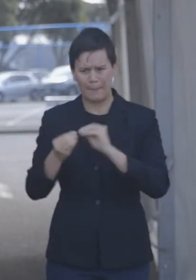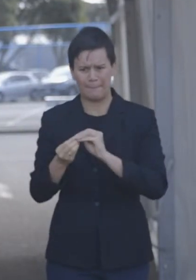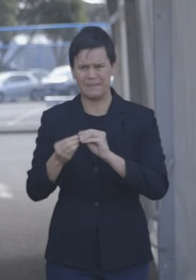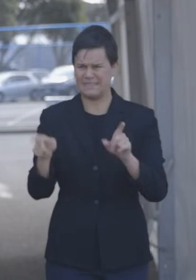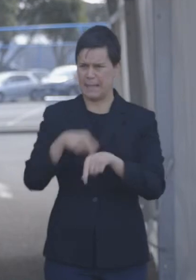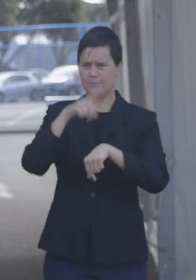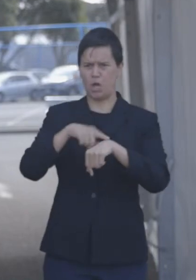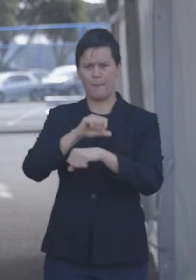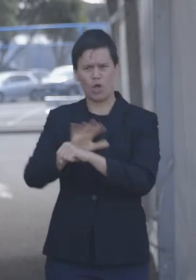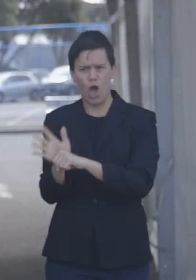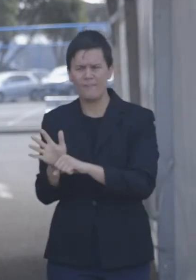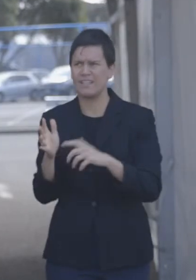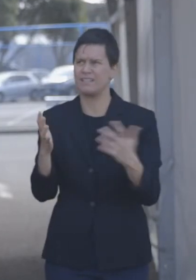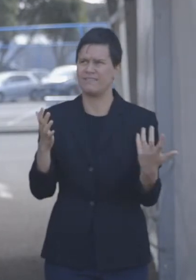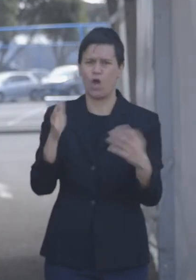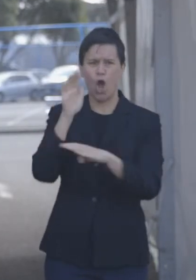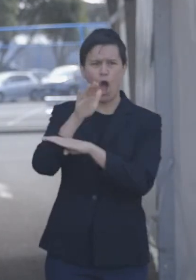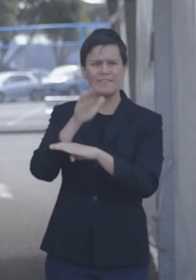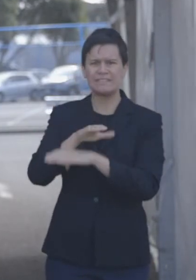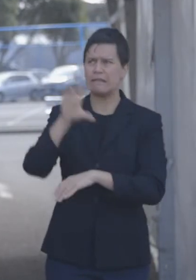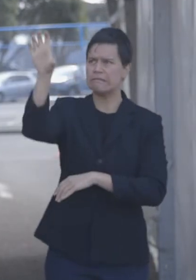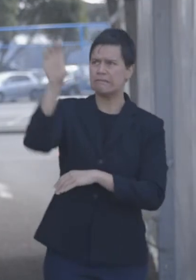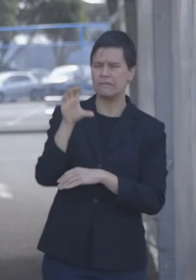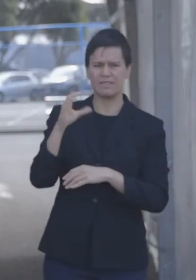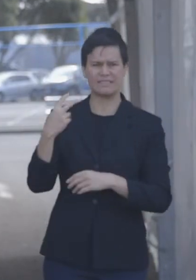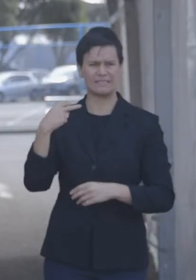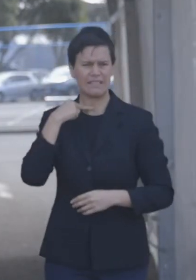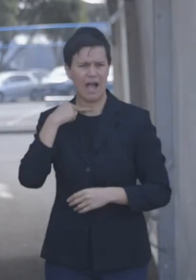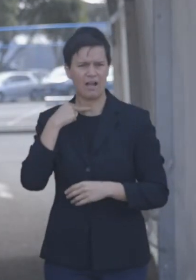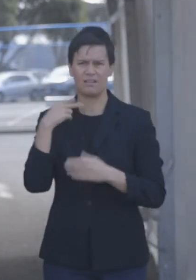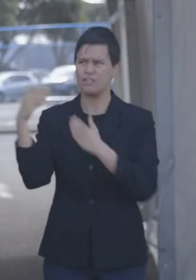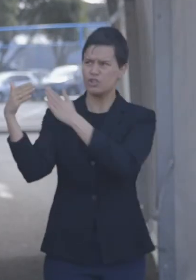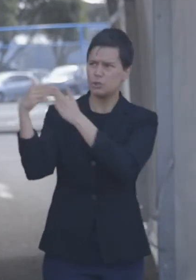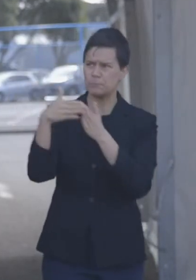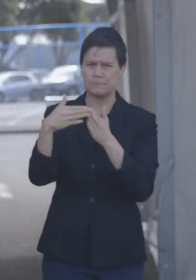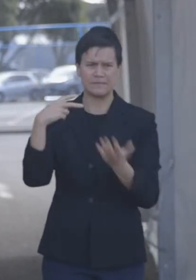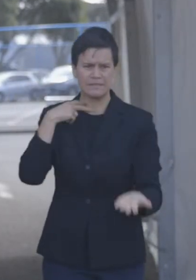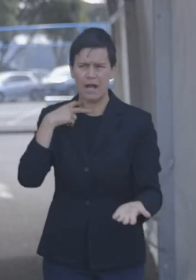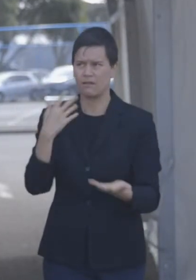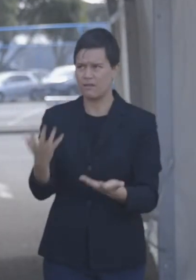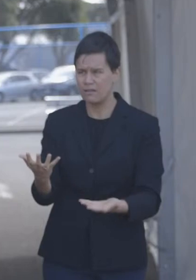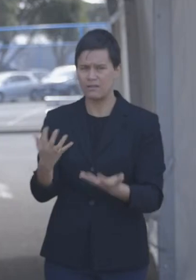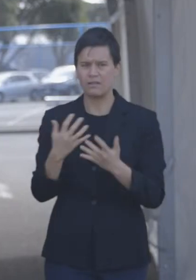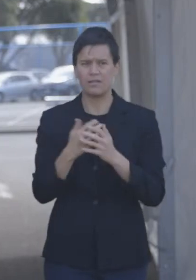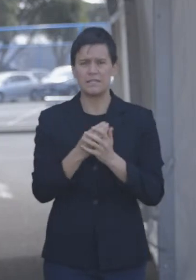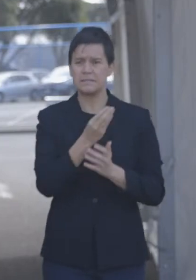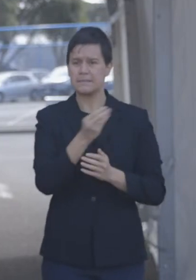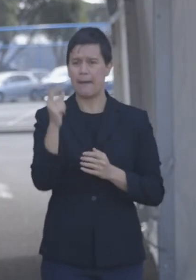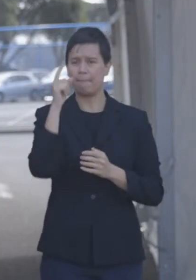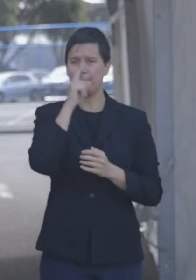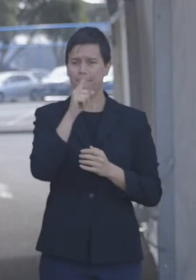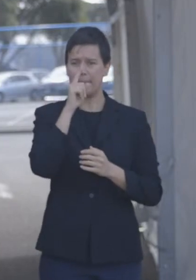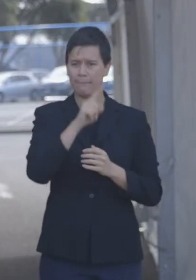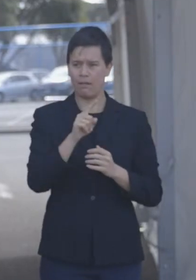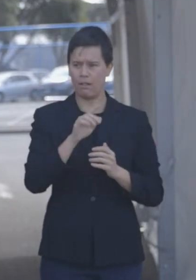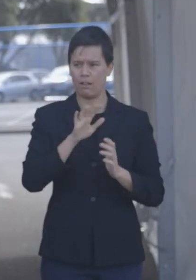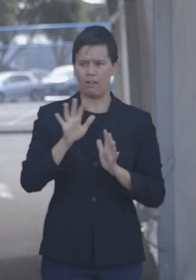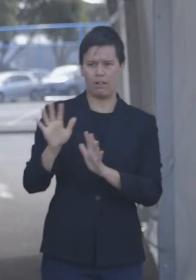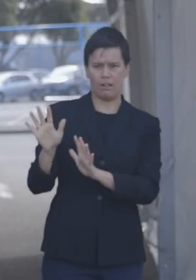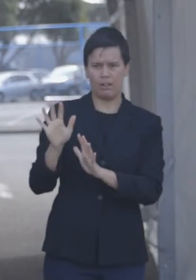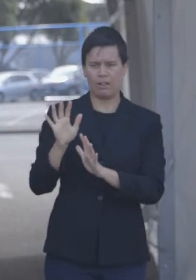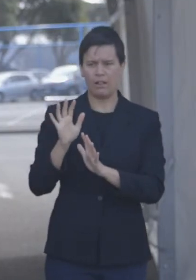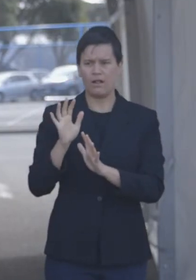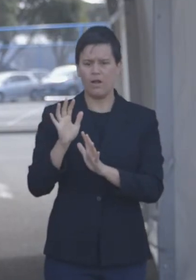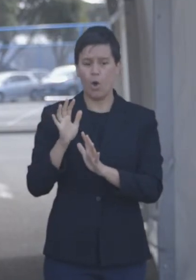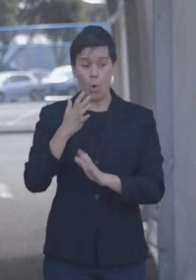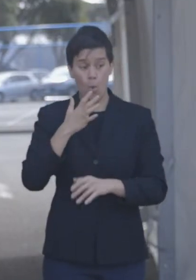supply chains. We had an increase in demand, of course, because of the interest in people avoiding getting the flu, and we were wanting